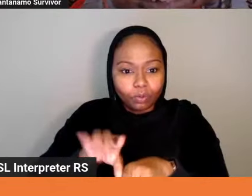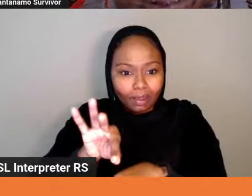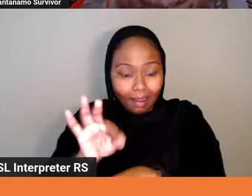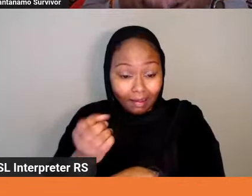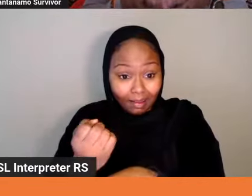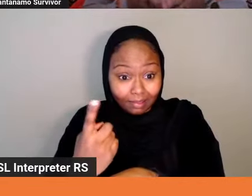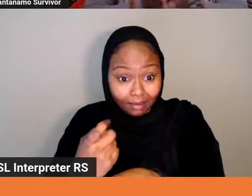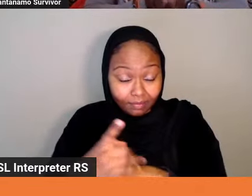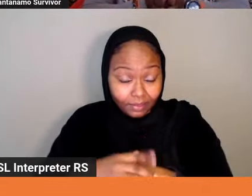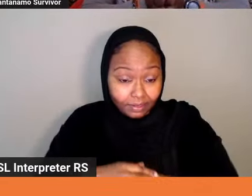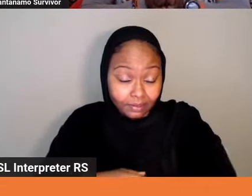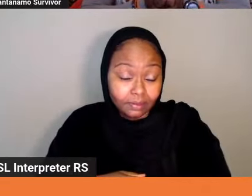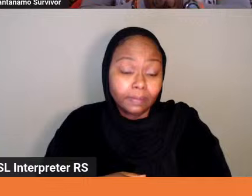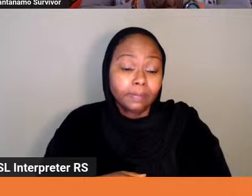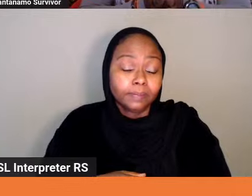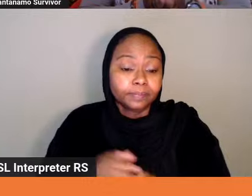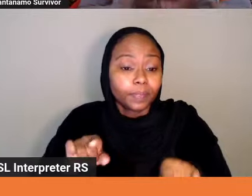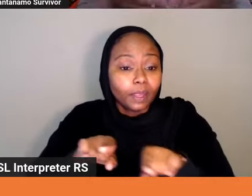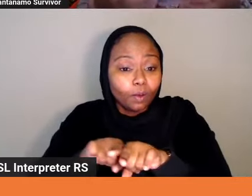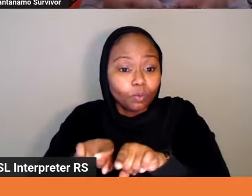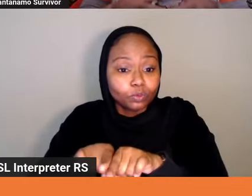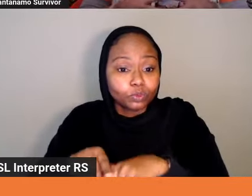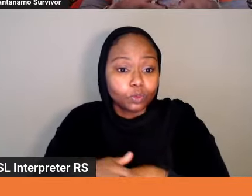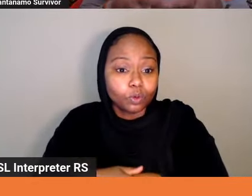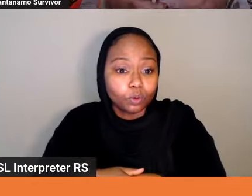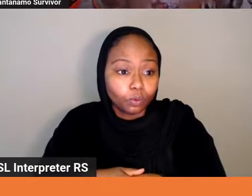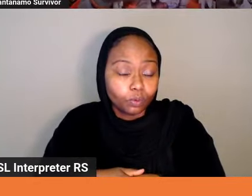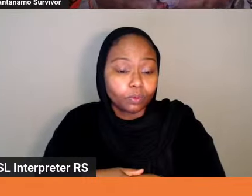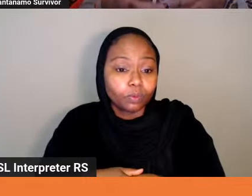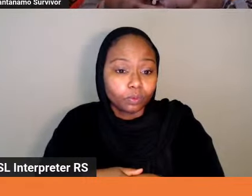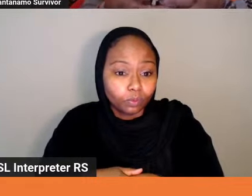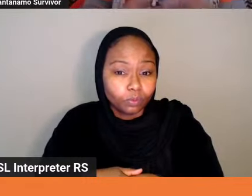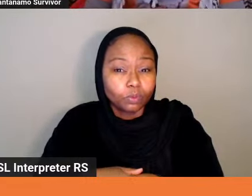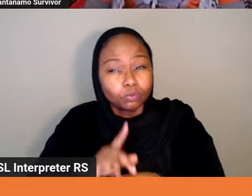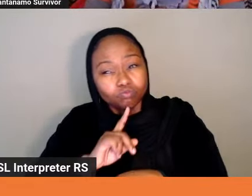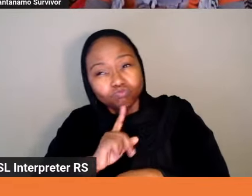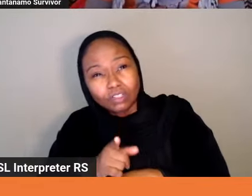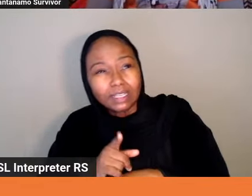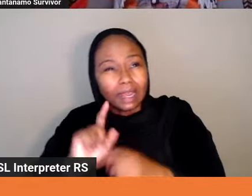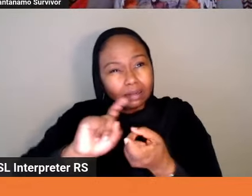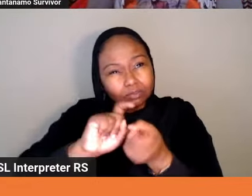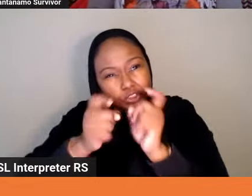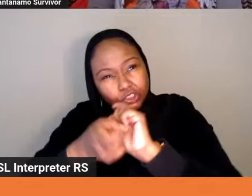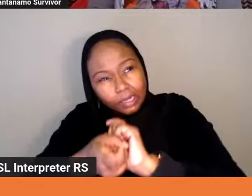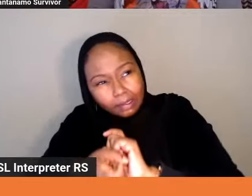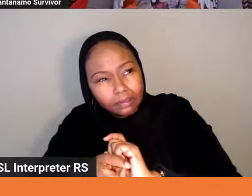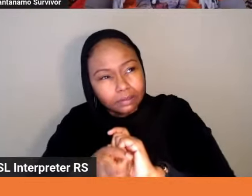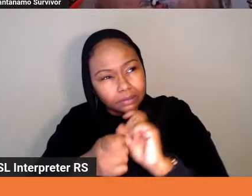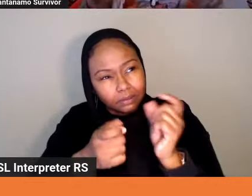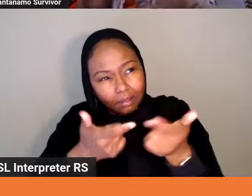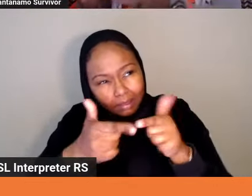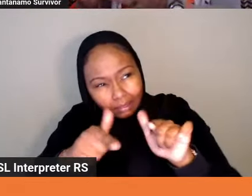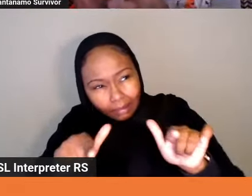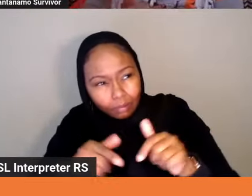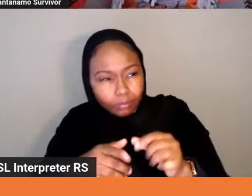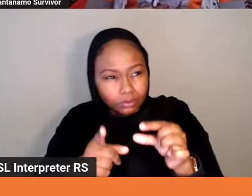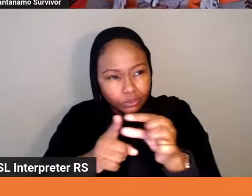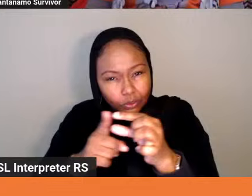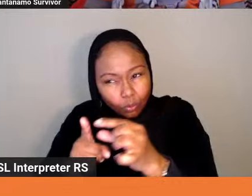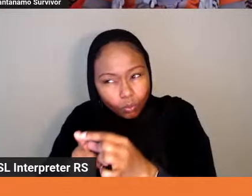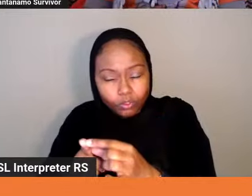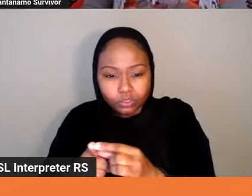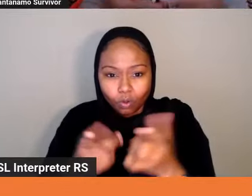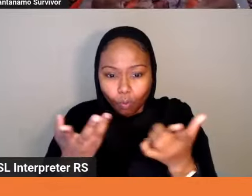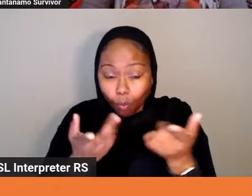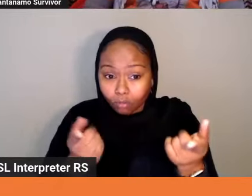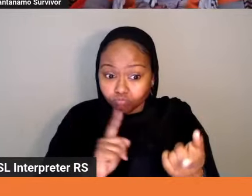they did, they also manipulated the language and changed the terminology of what actually happened. For